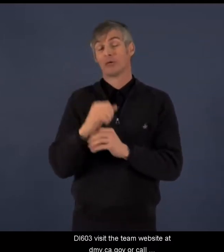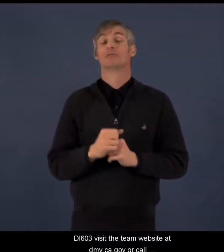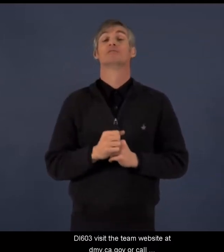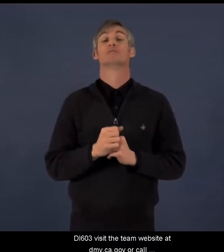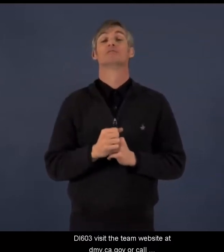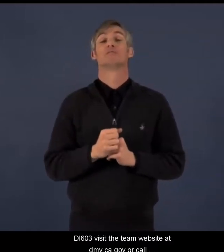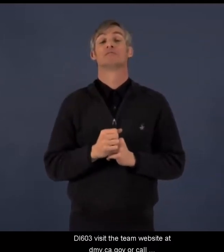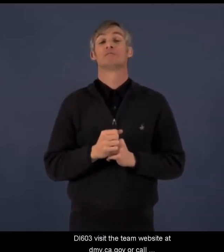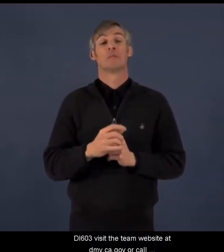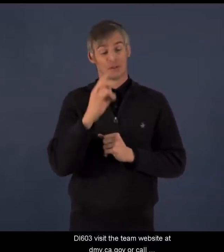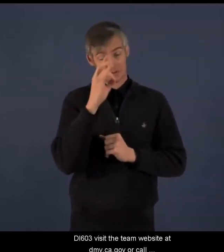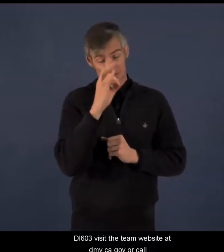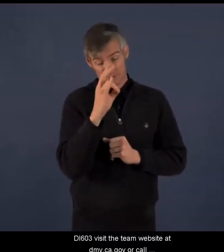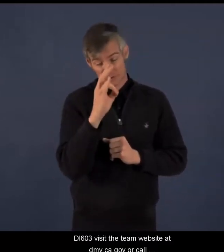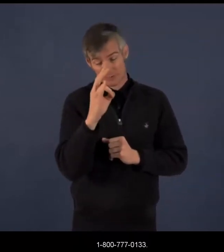dmv.ca.gov or call